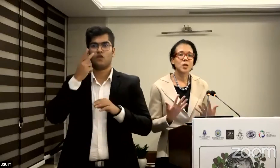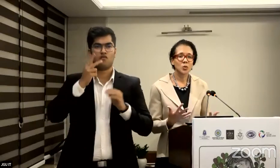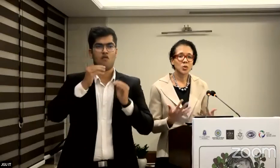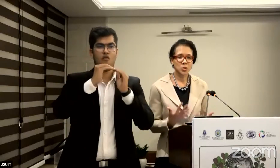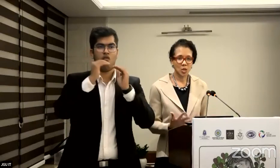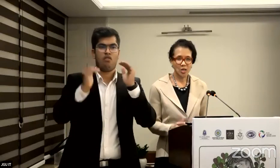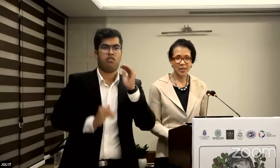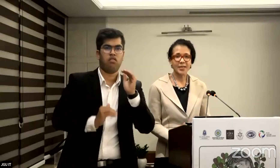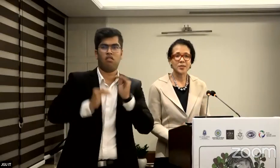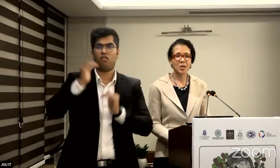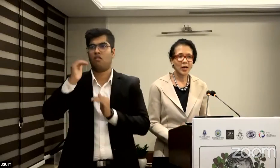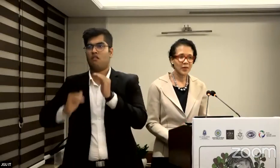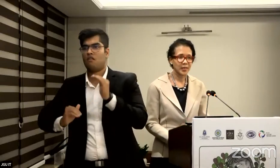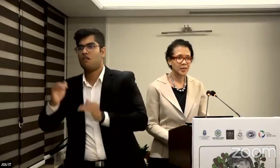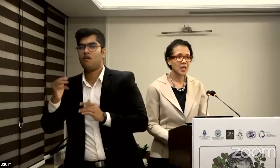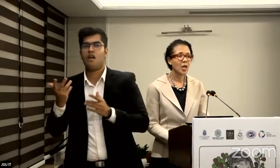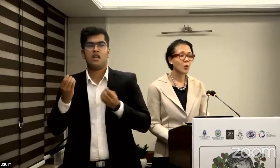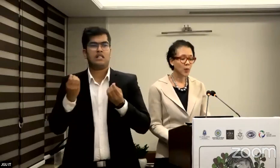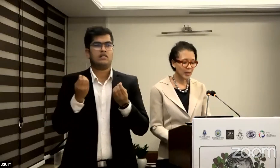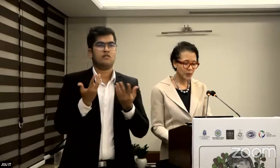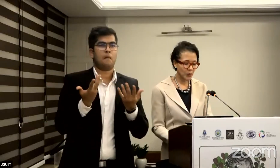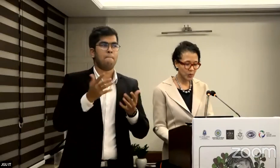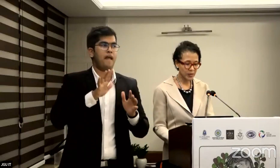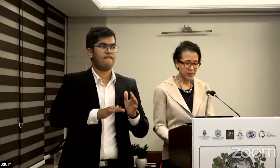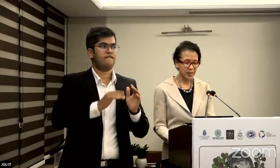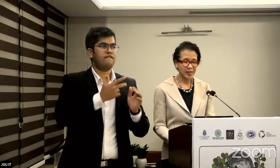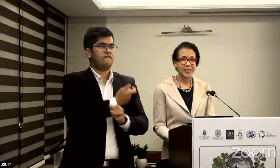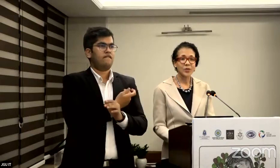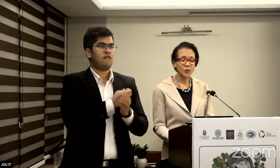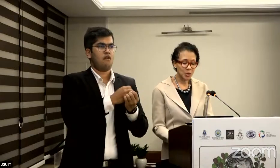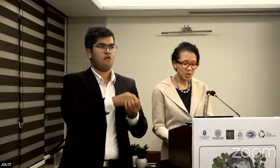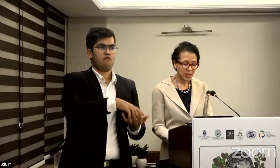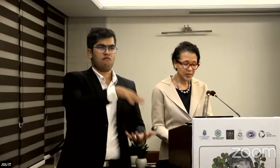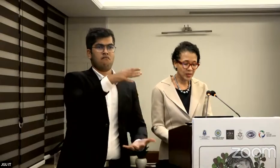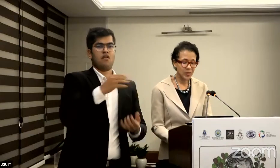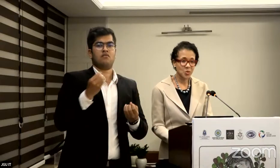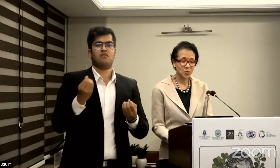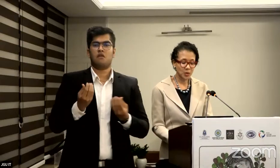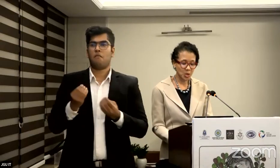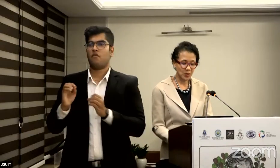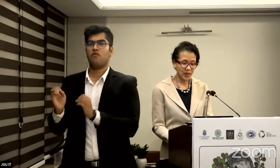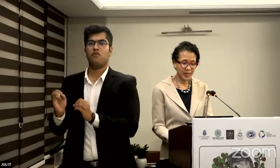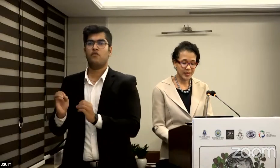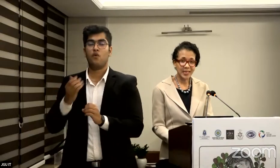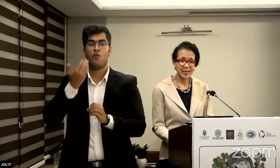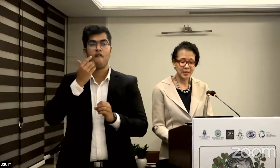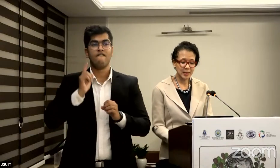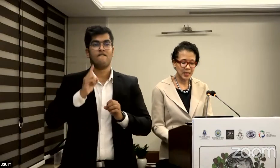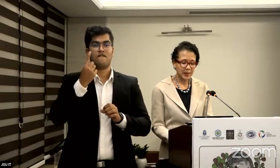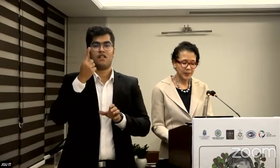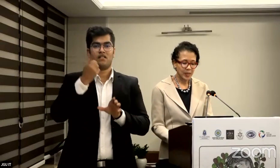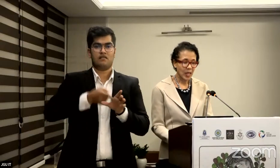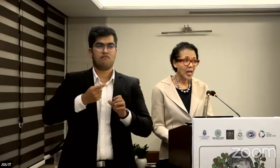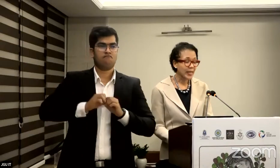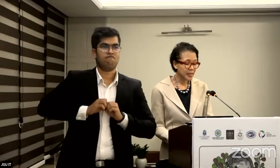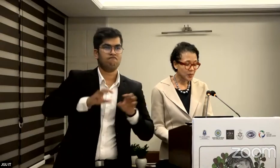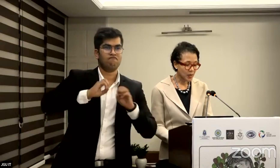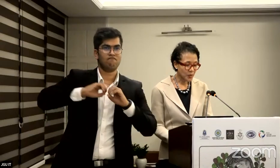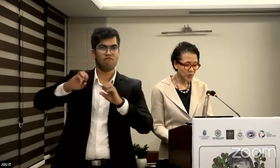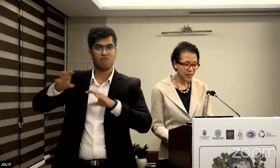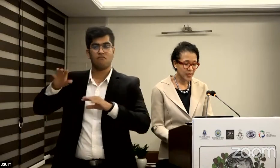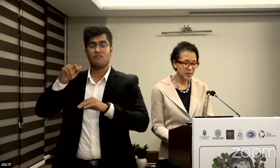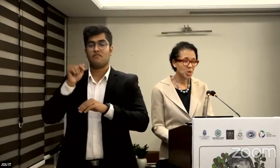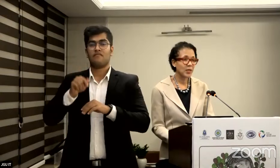was so stark and so evident around the world. In the first year of distribution of vaccines,